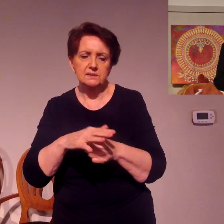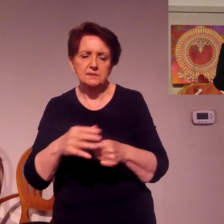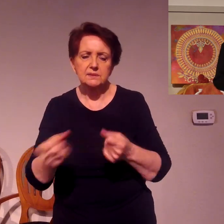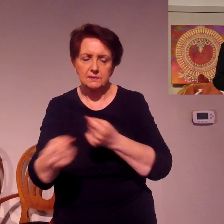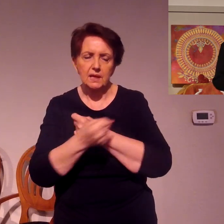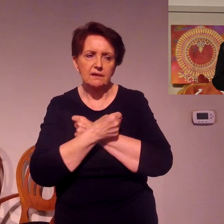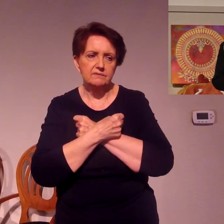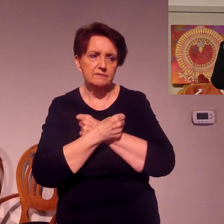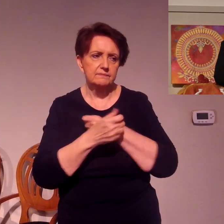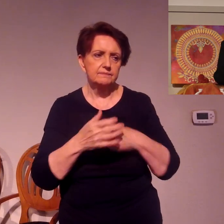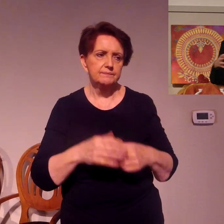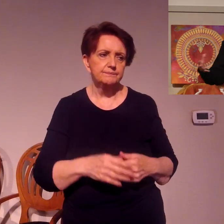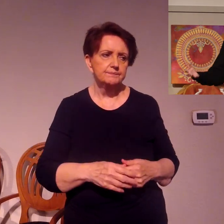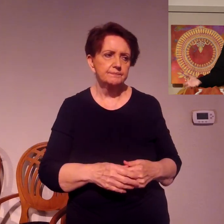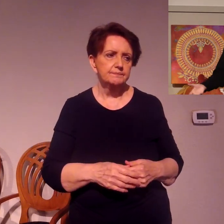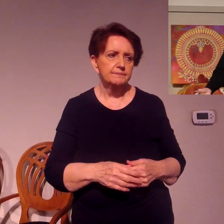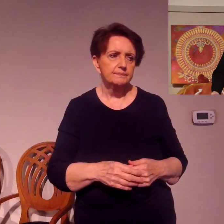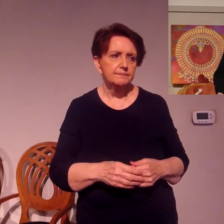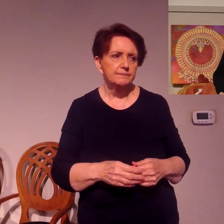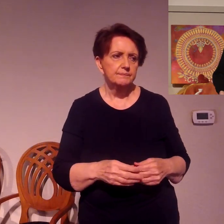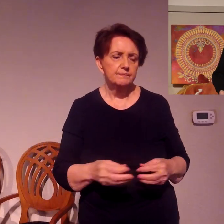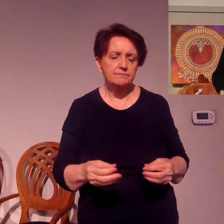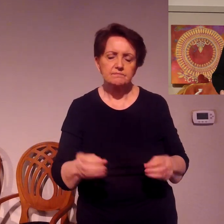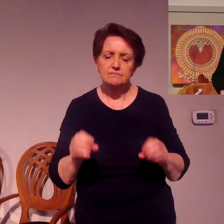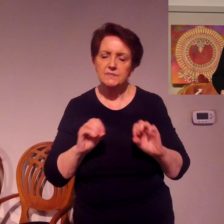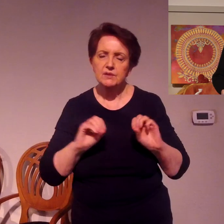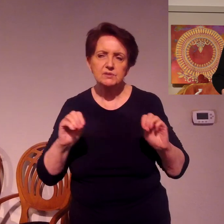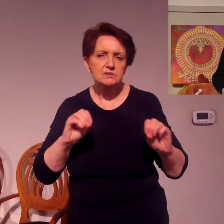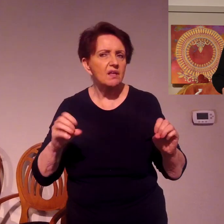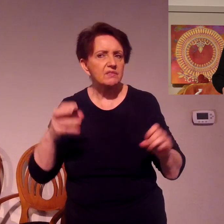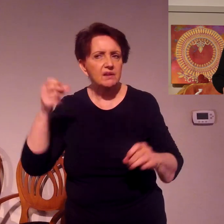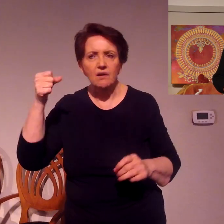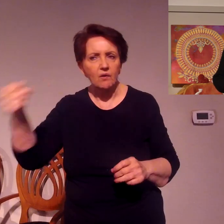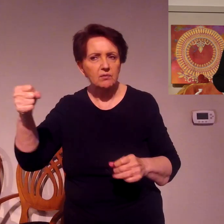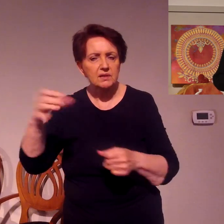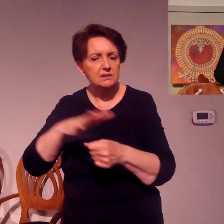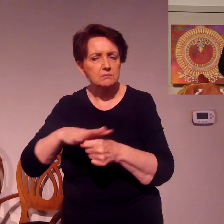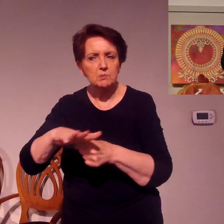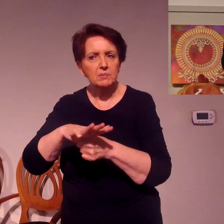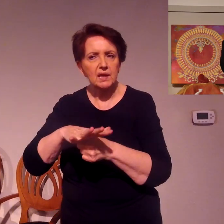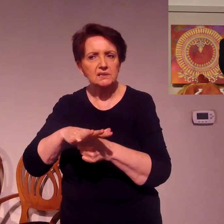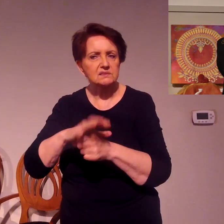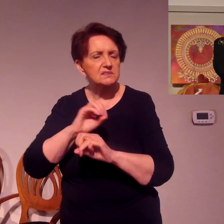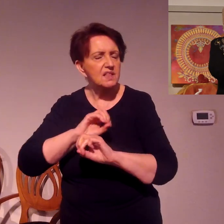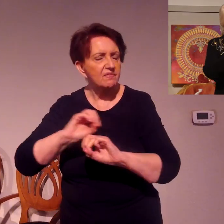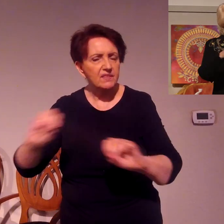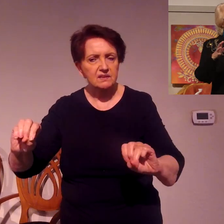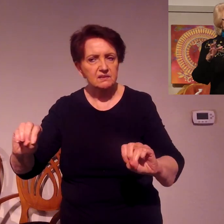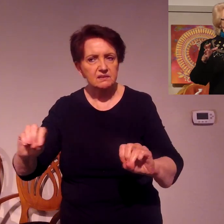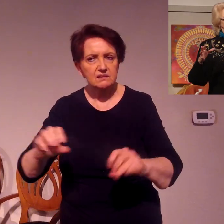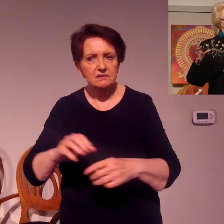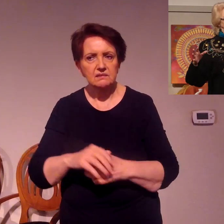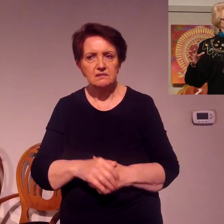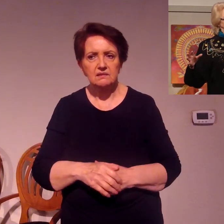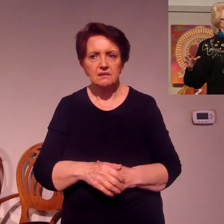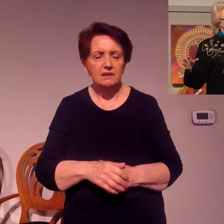love. And there's nothing holding them in place. Nothing holding them.